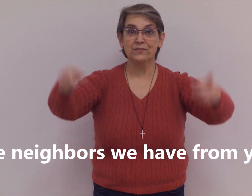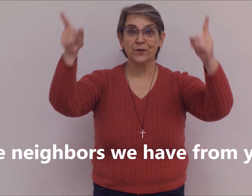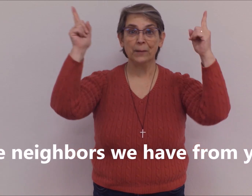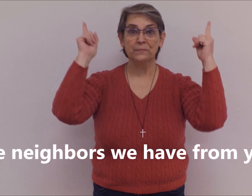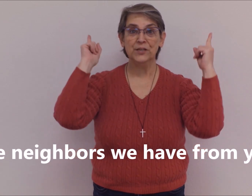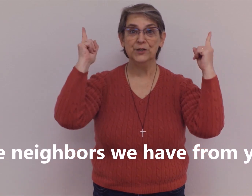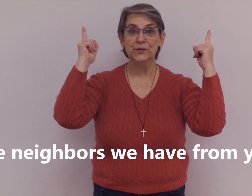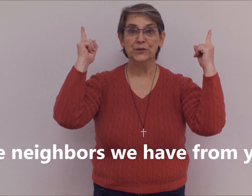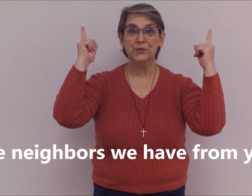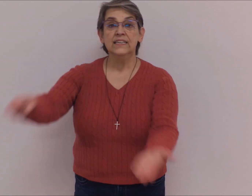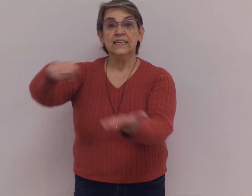from you.